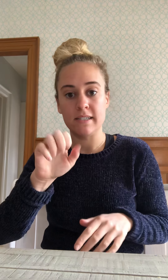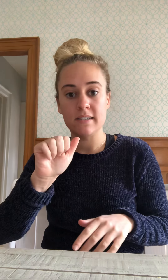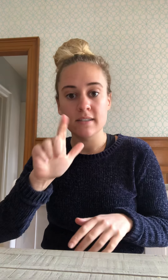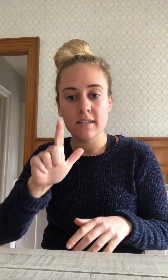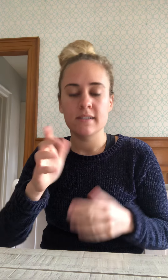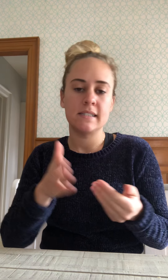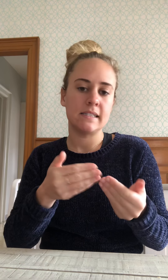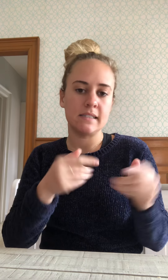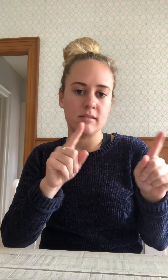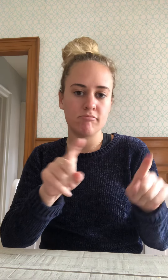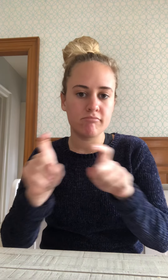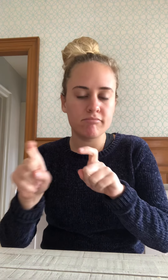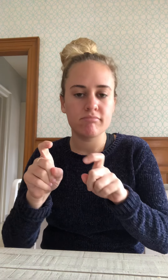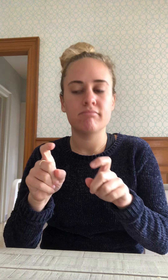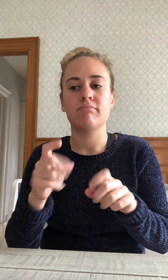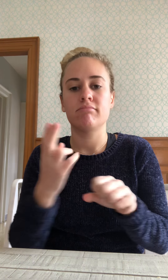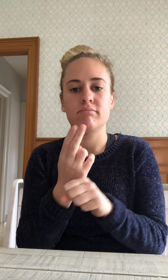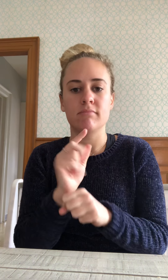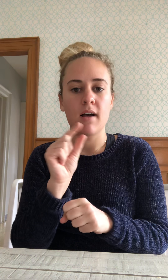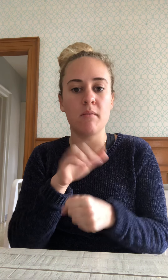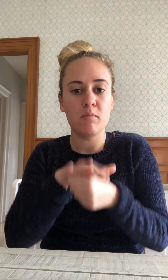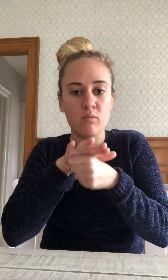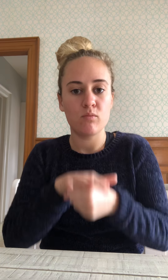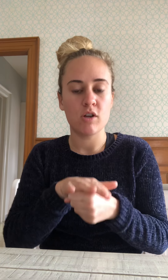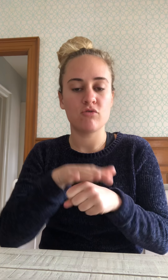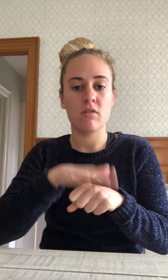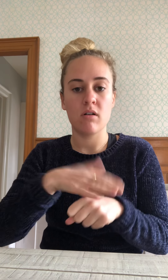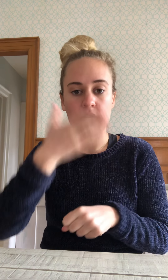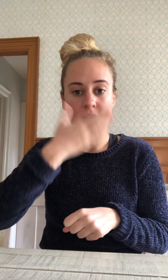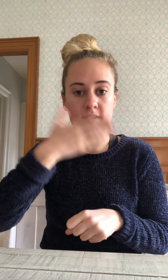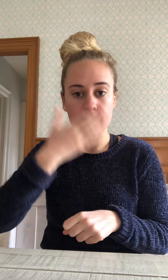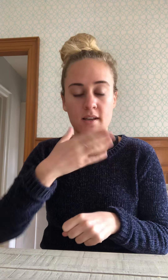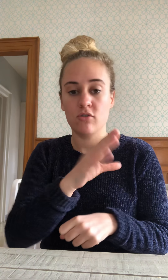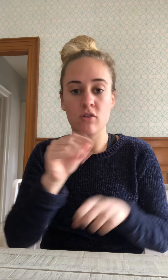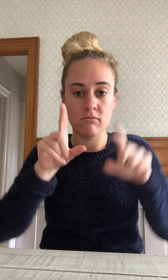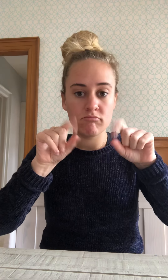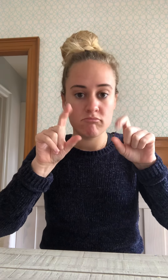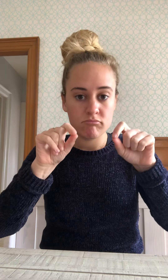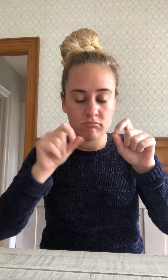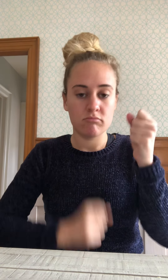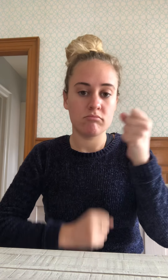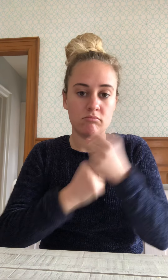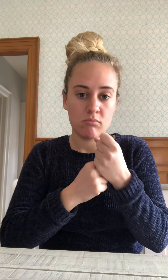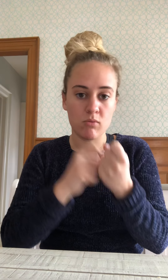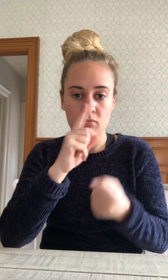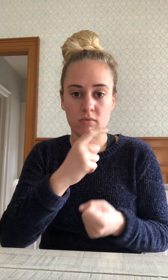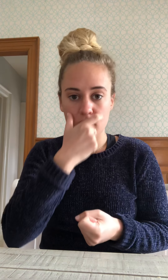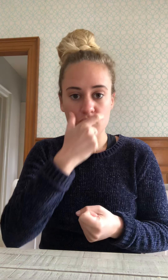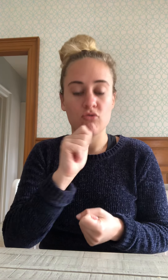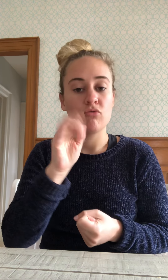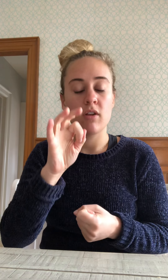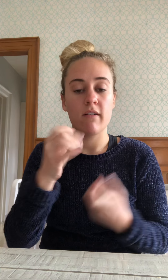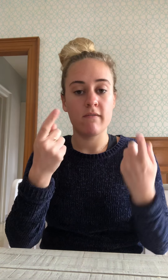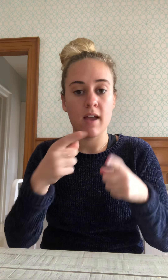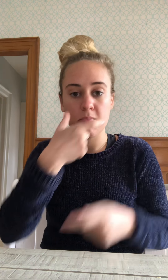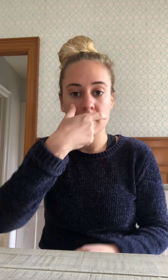by putting a little pressure on the incisors and canines to support the denture. If the denture tips when you do that, then you know that the